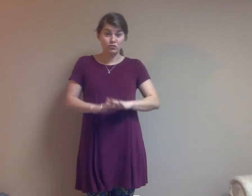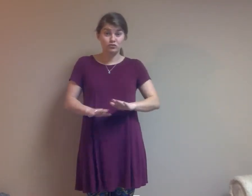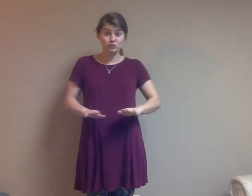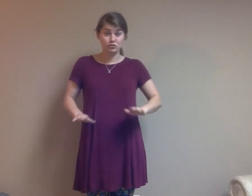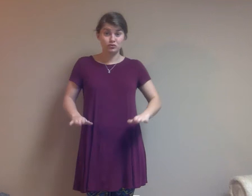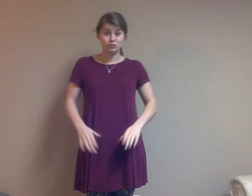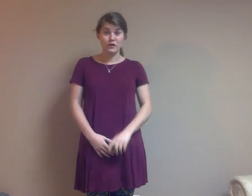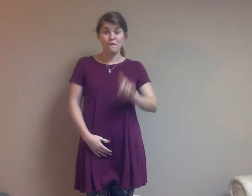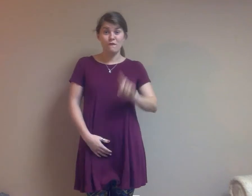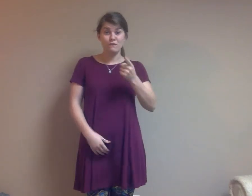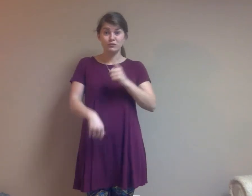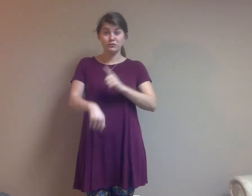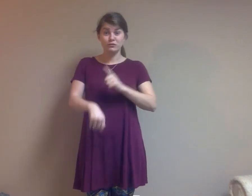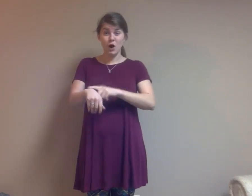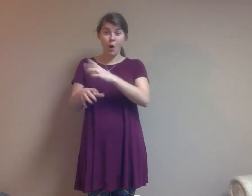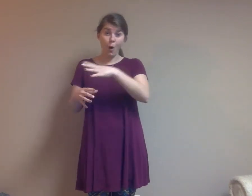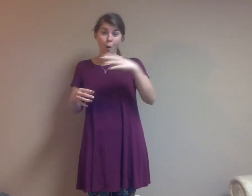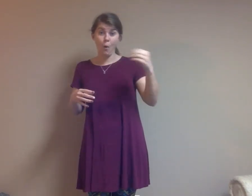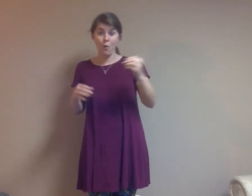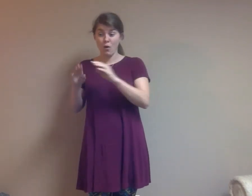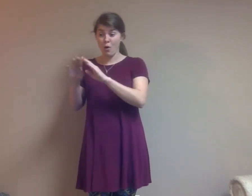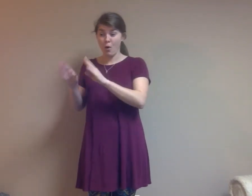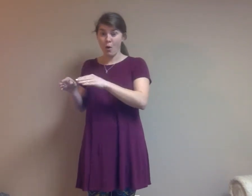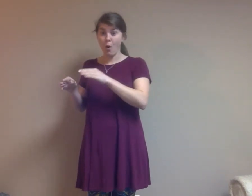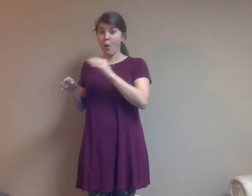How did they and their families cope with the separation?